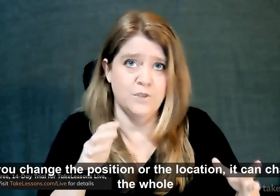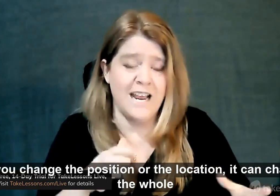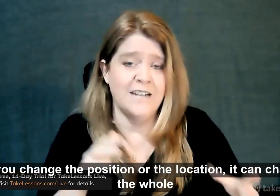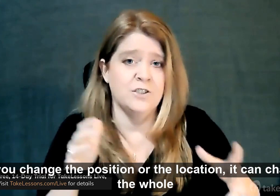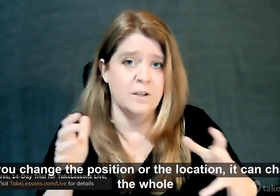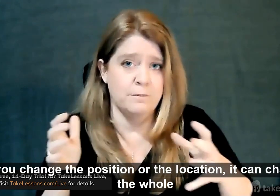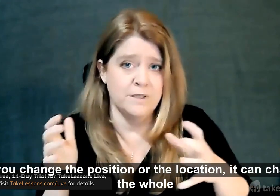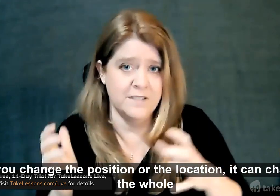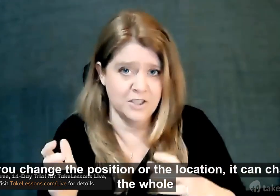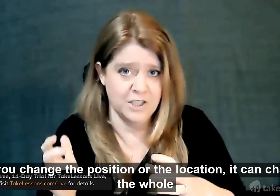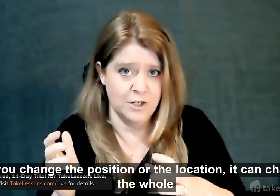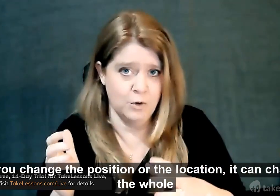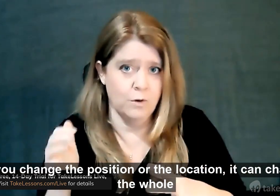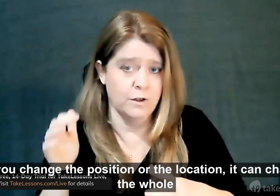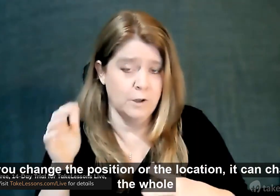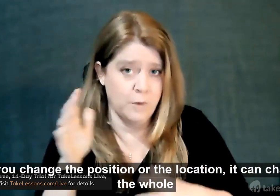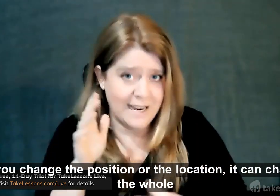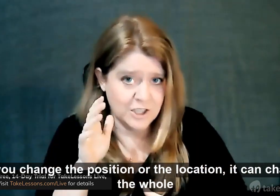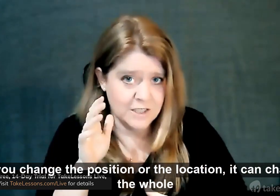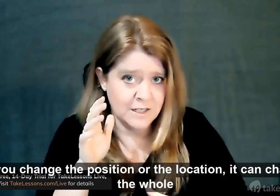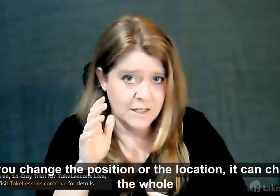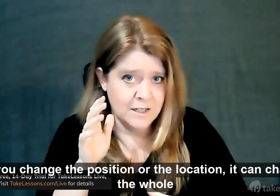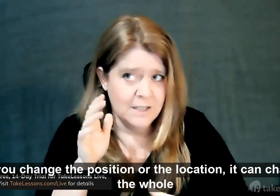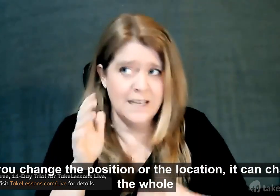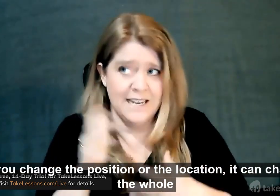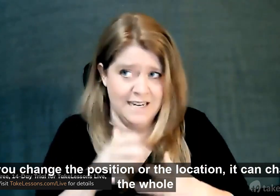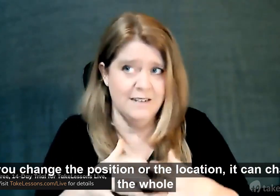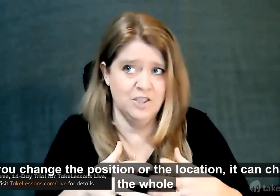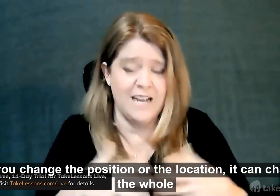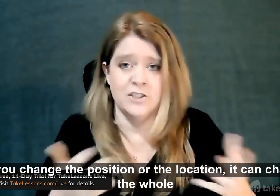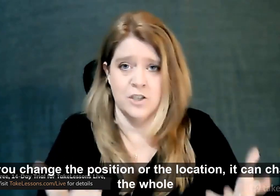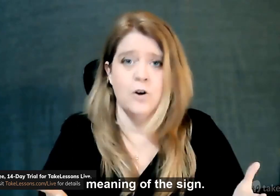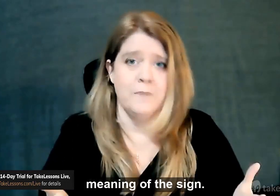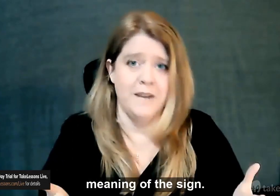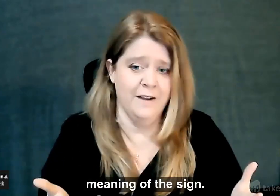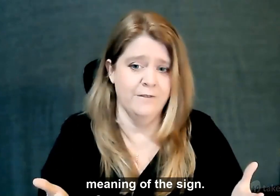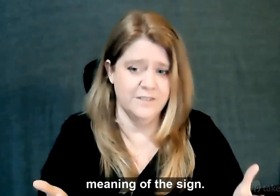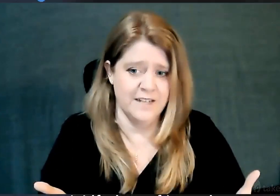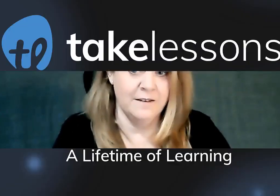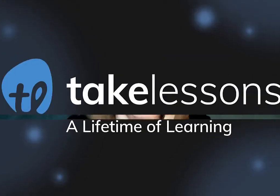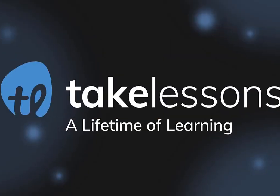change the position or the location, it can change the whole meaning of the sign.